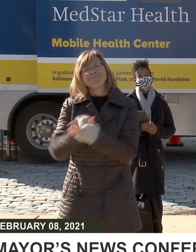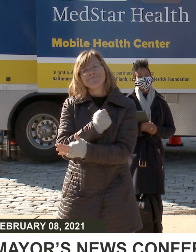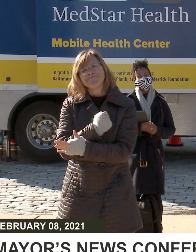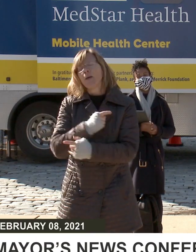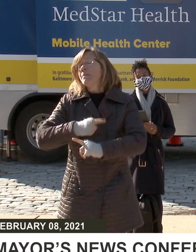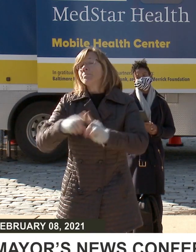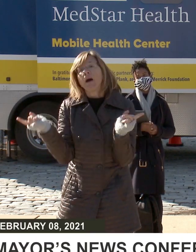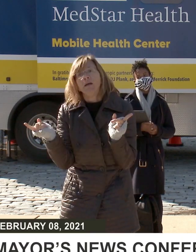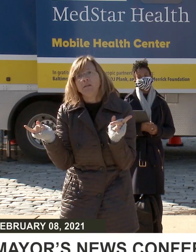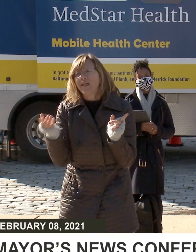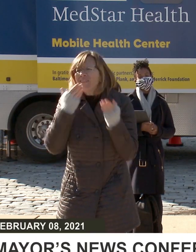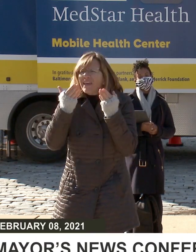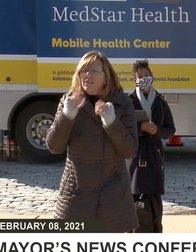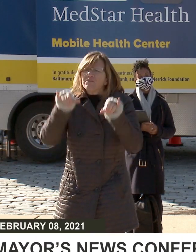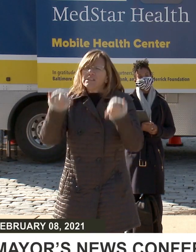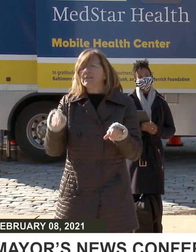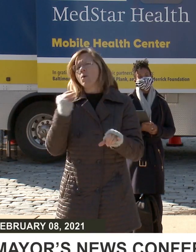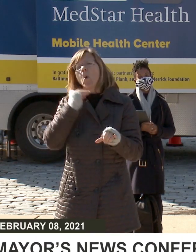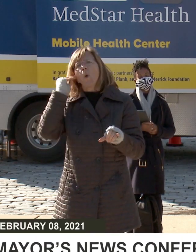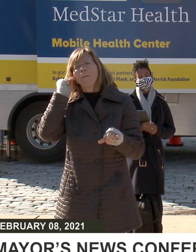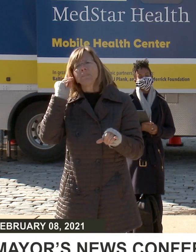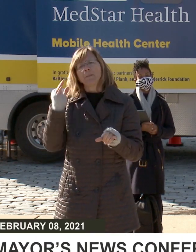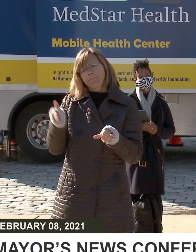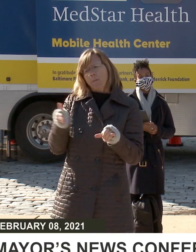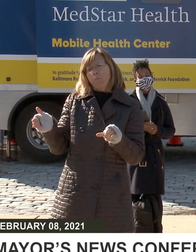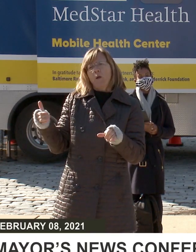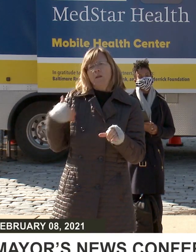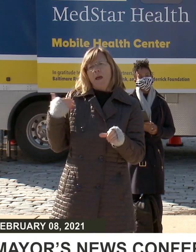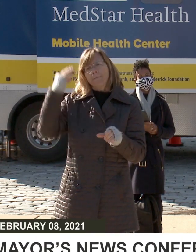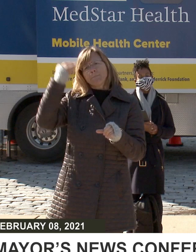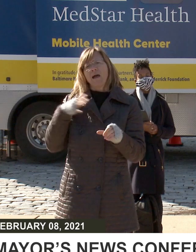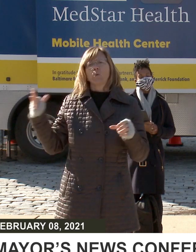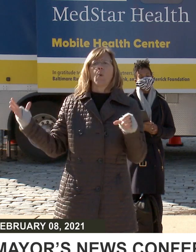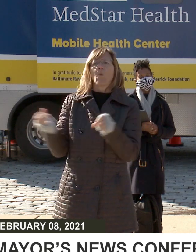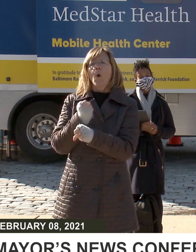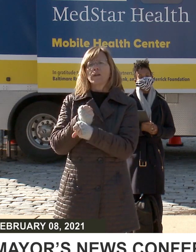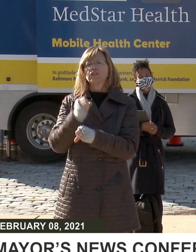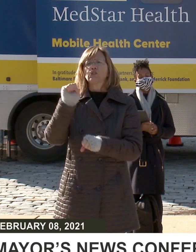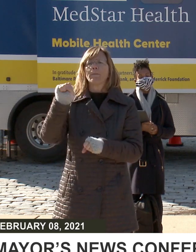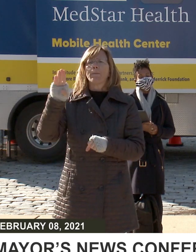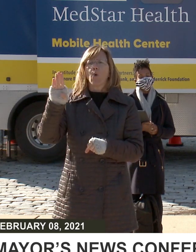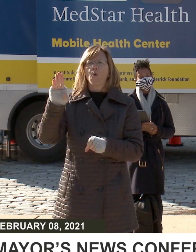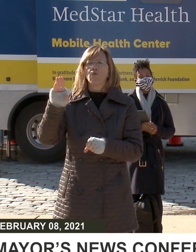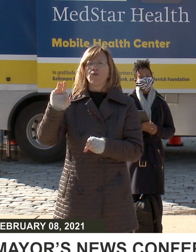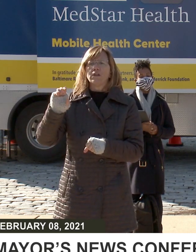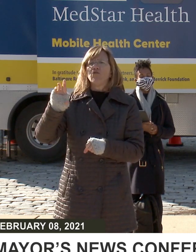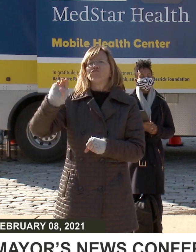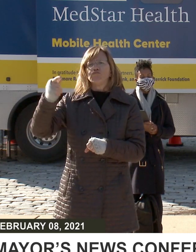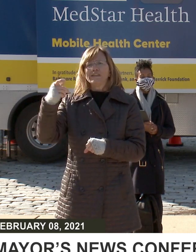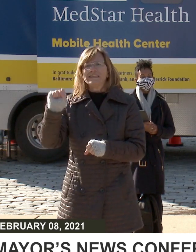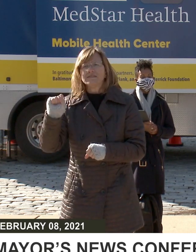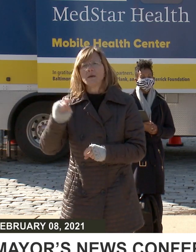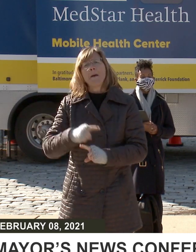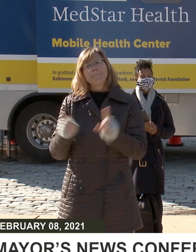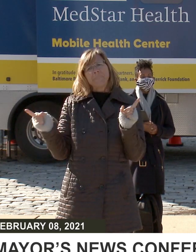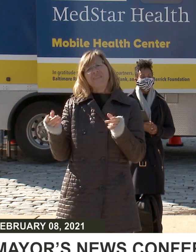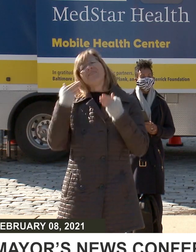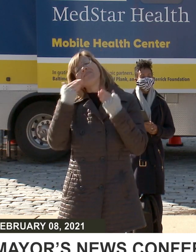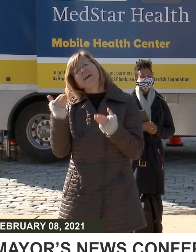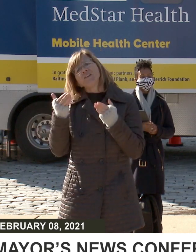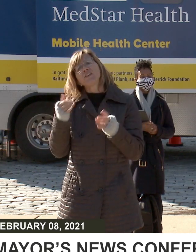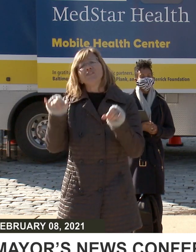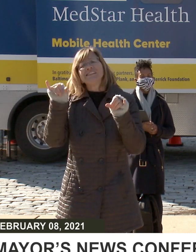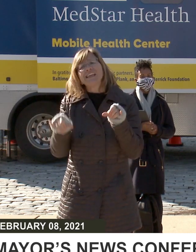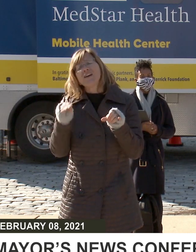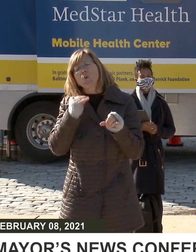and 2 other Baltimore young men winning Super Bowl rings. But thank you for staying home, because we know that will help us stay in a downward